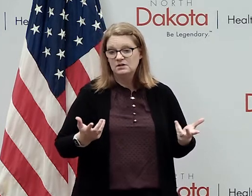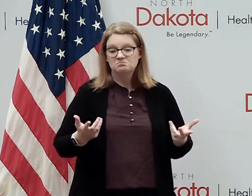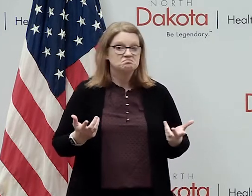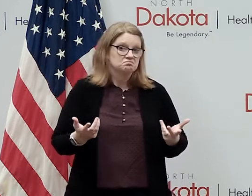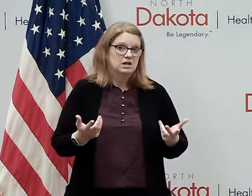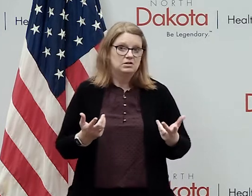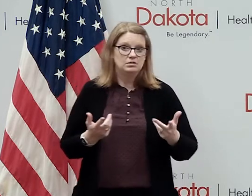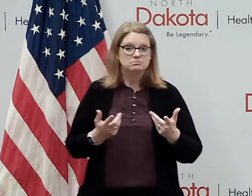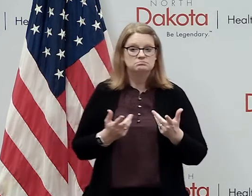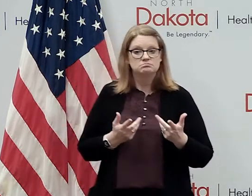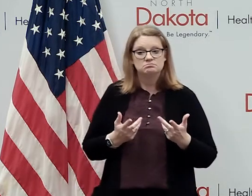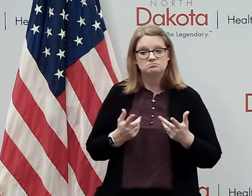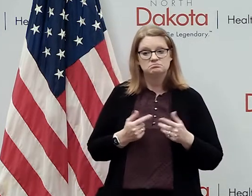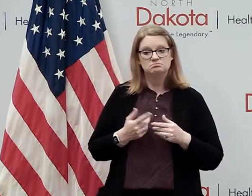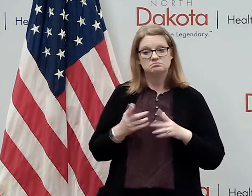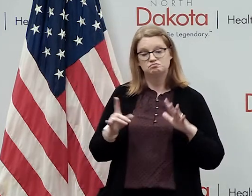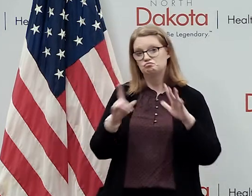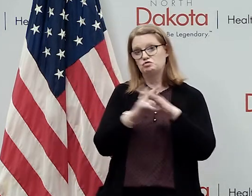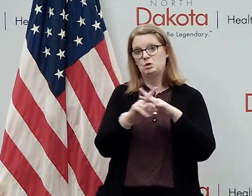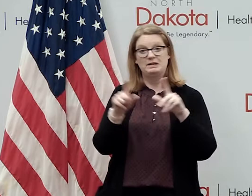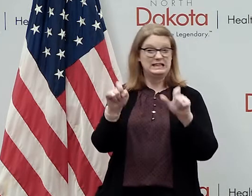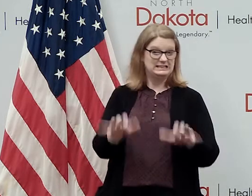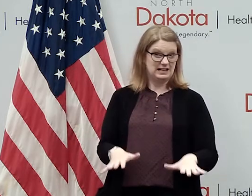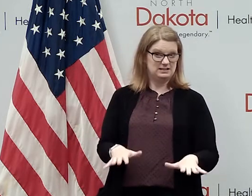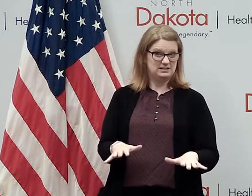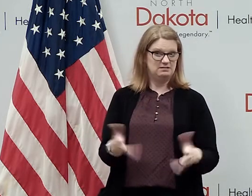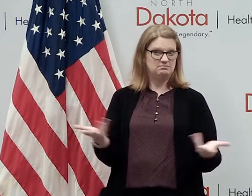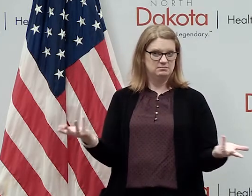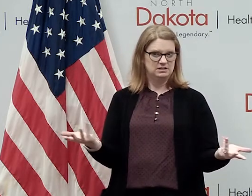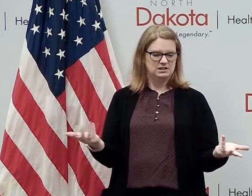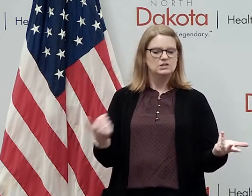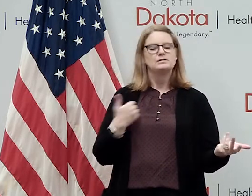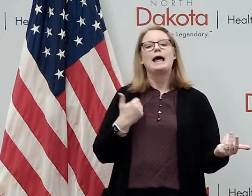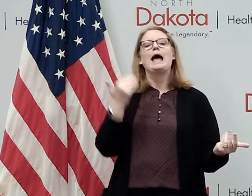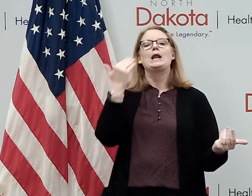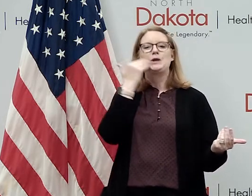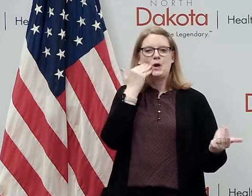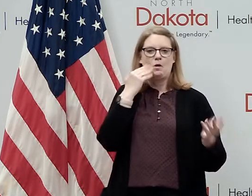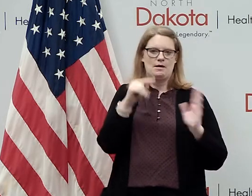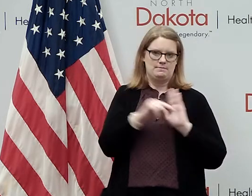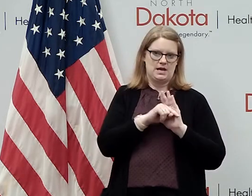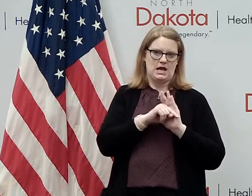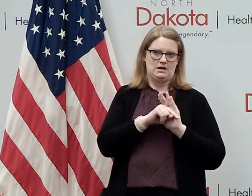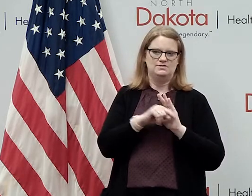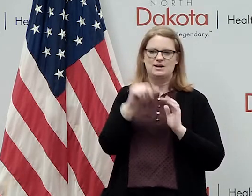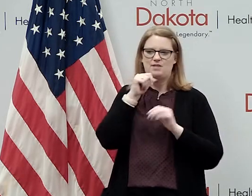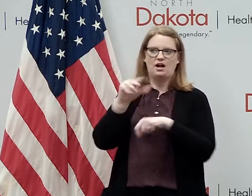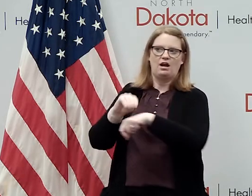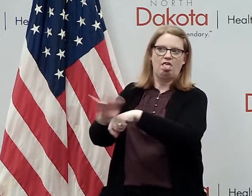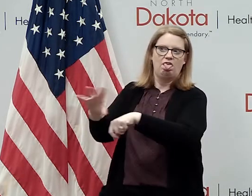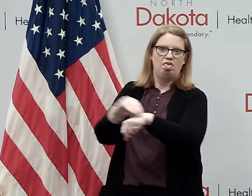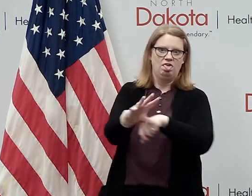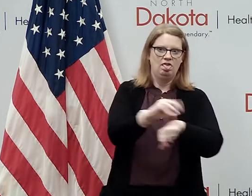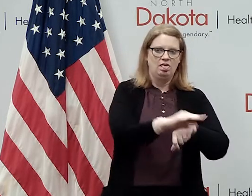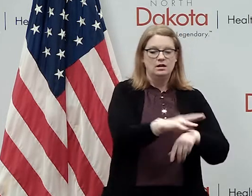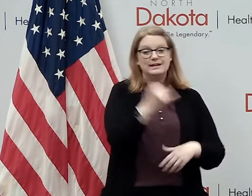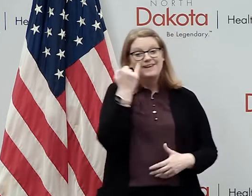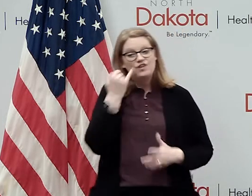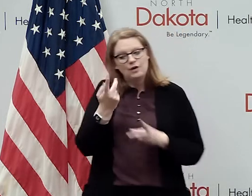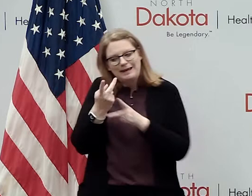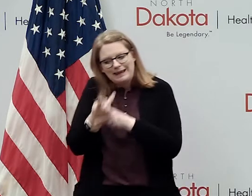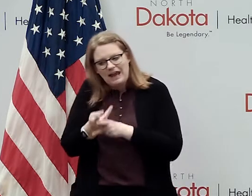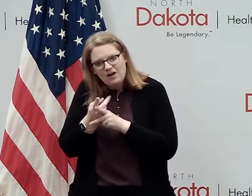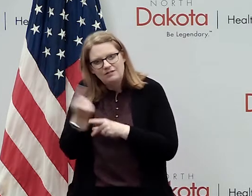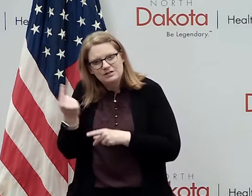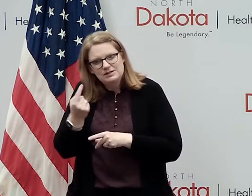this disease, again, be a good idea maybe to get tested. If you're living with someone or you're caring for someone who's